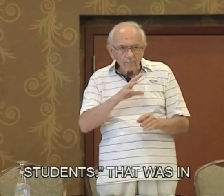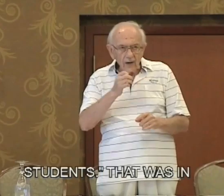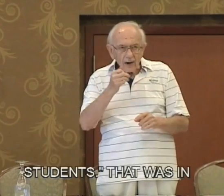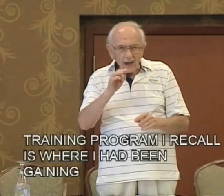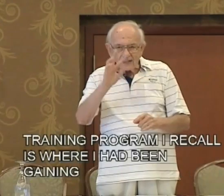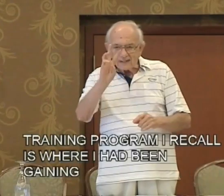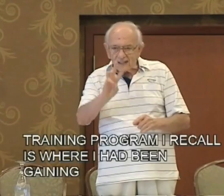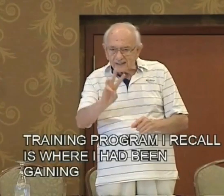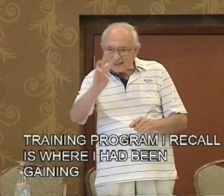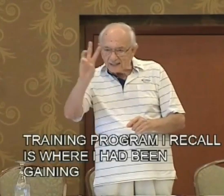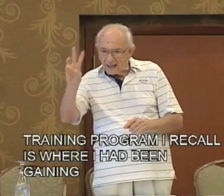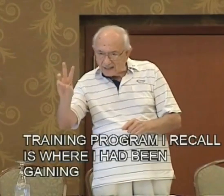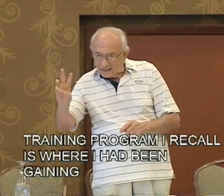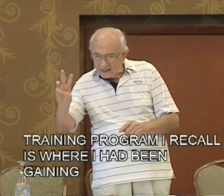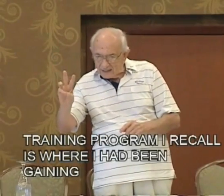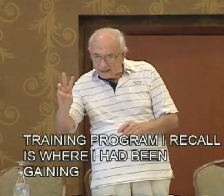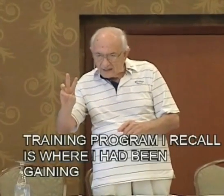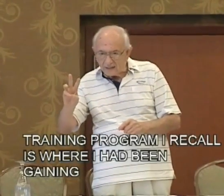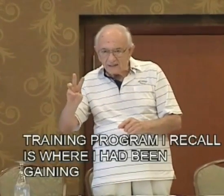let's see now that was 65 and so then in 66